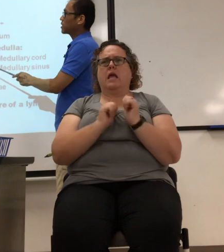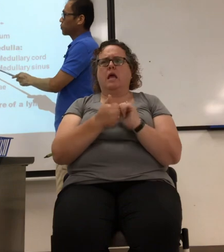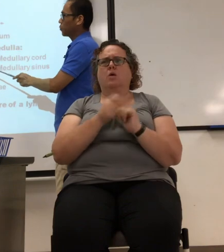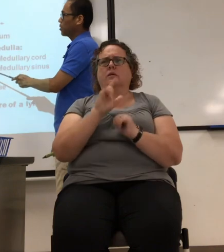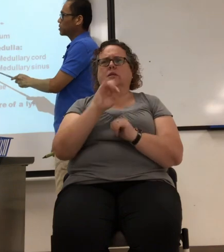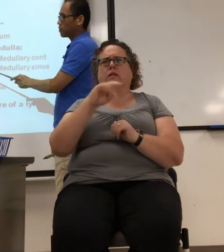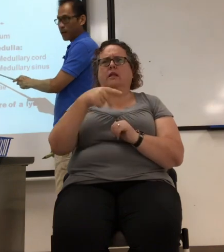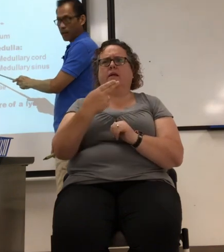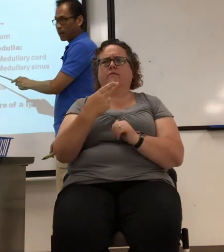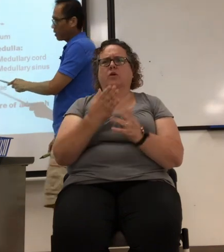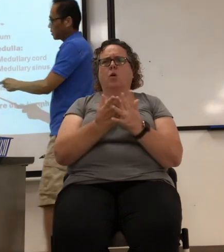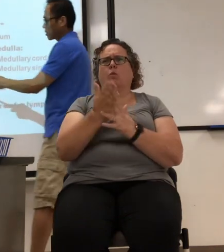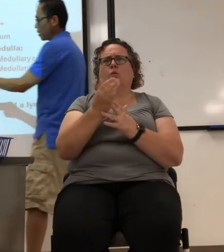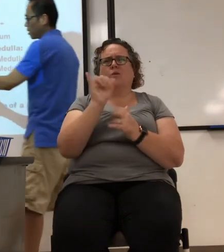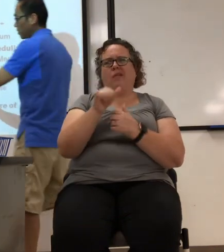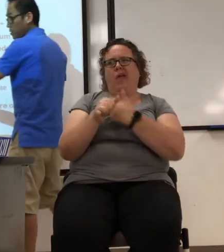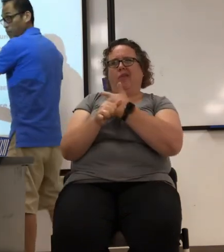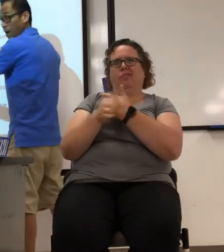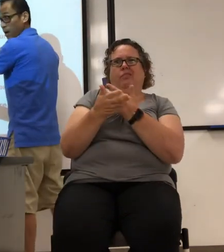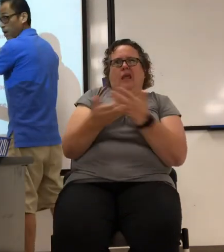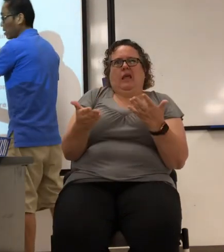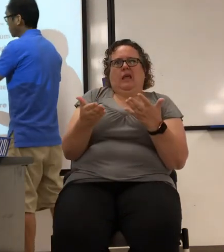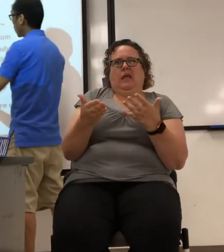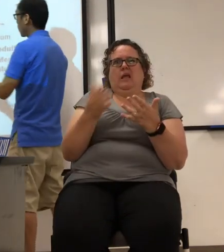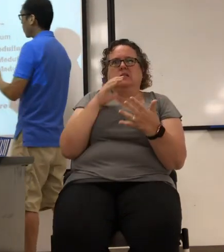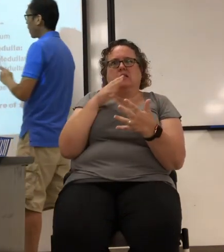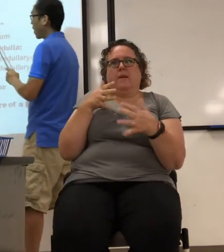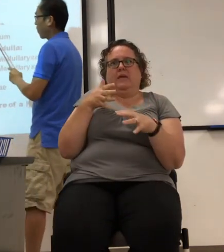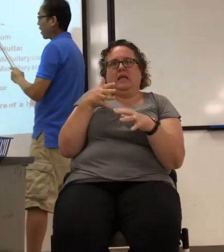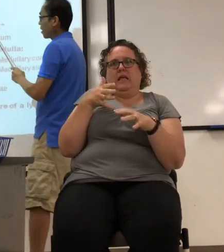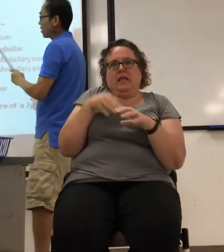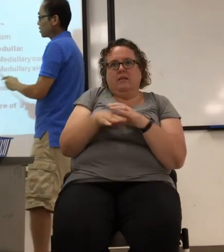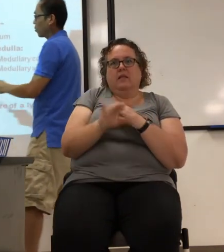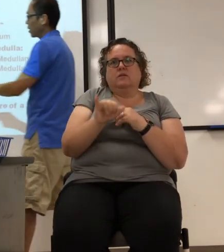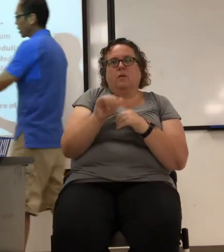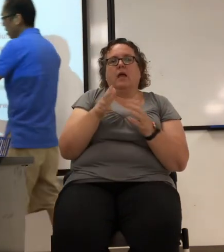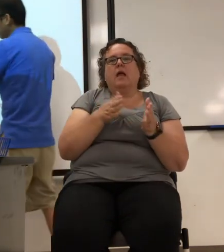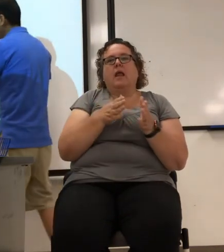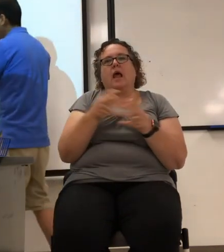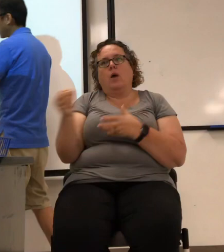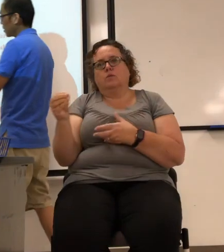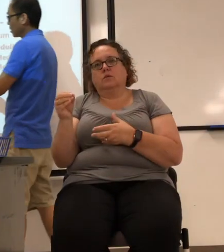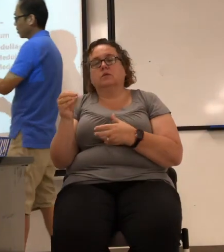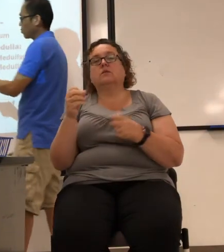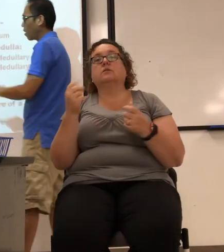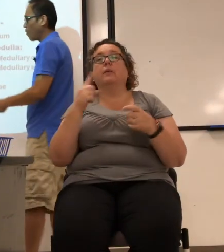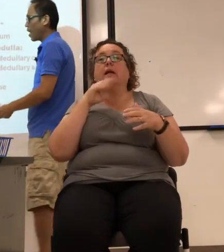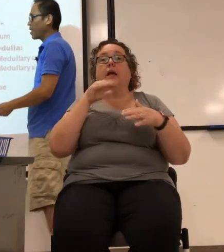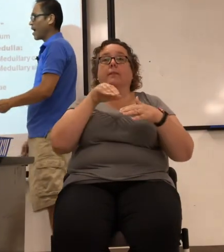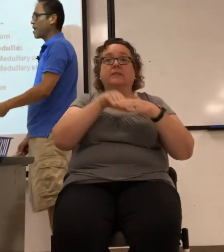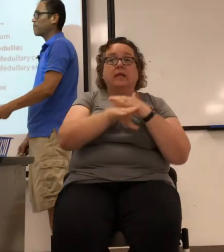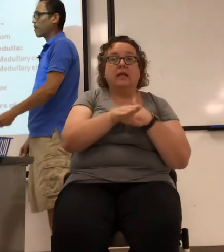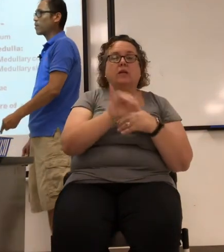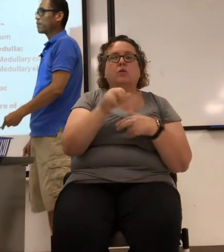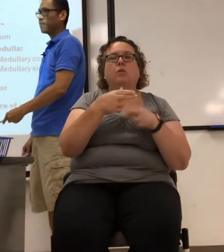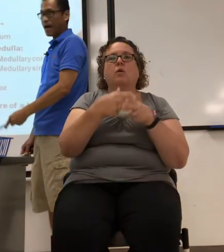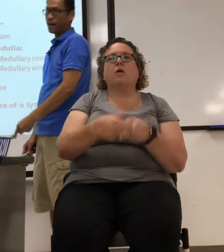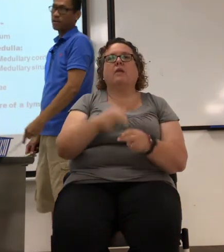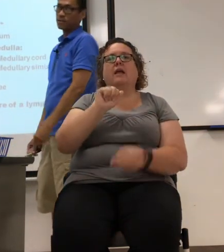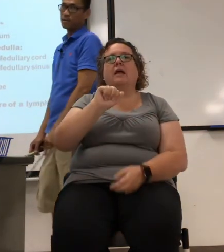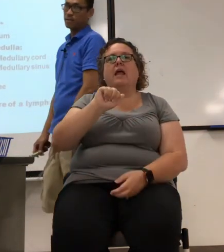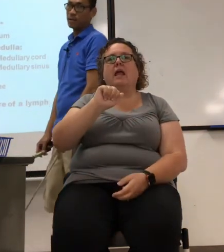how does lymph pass through this thing? It's coming in this way, going out that way. So when it comes in, you call that